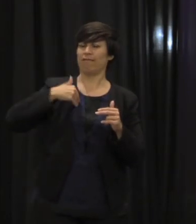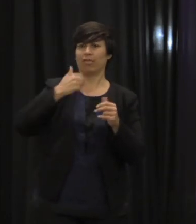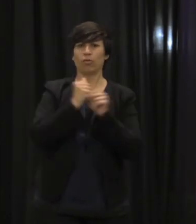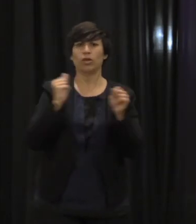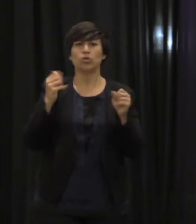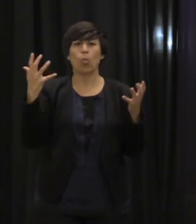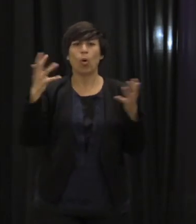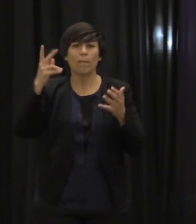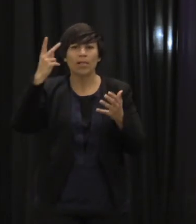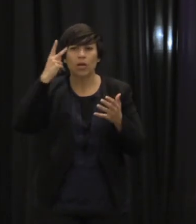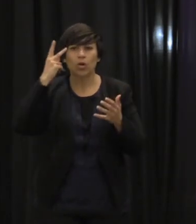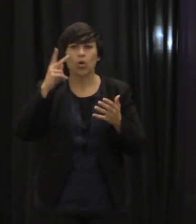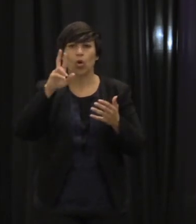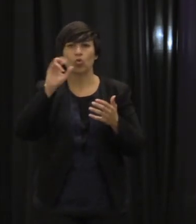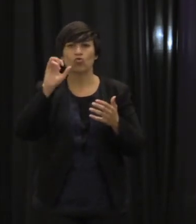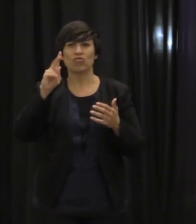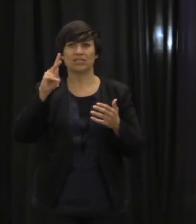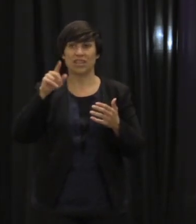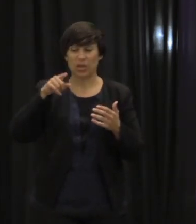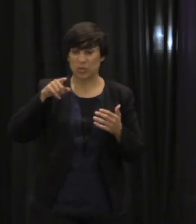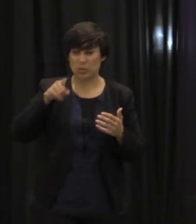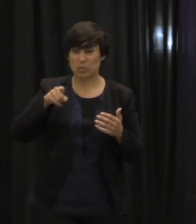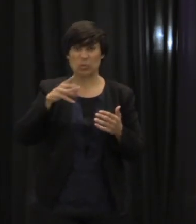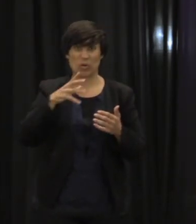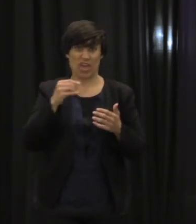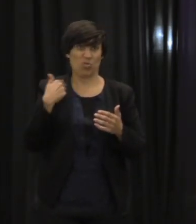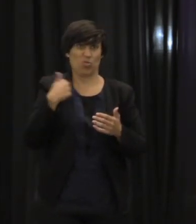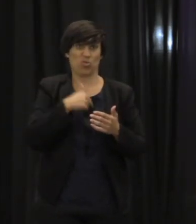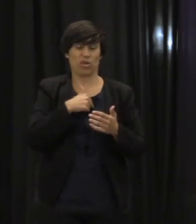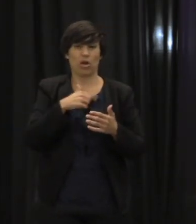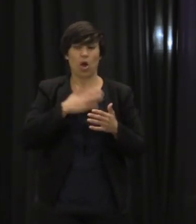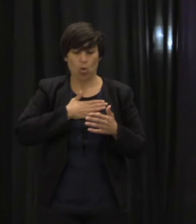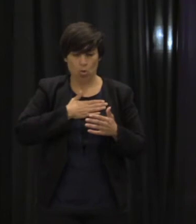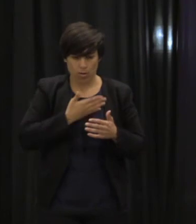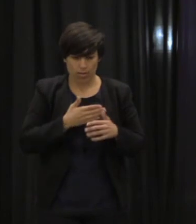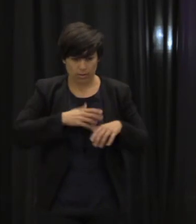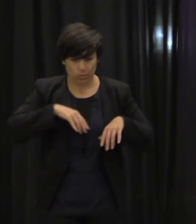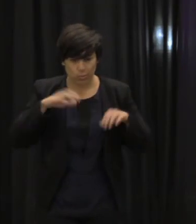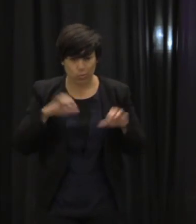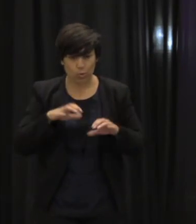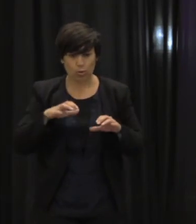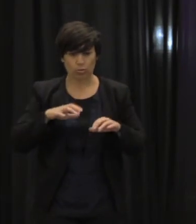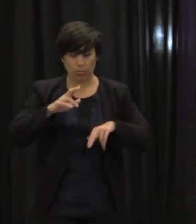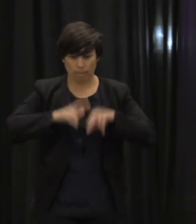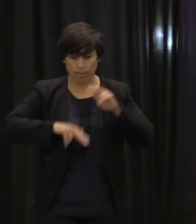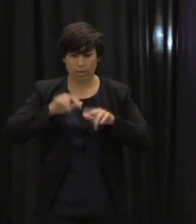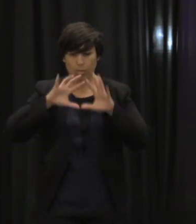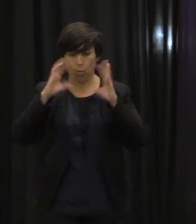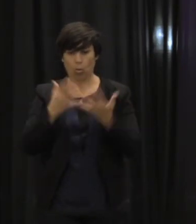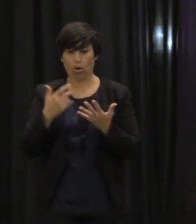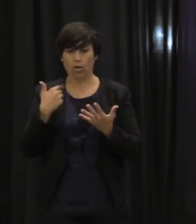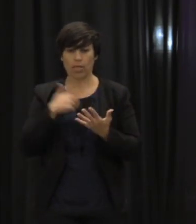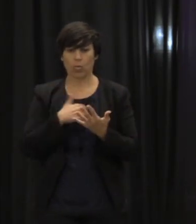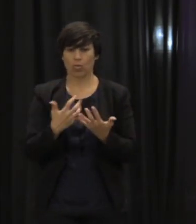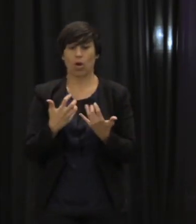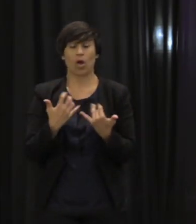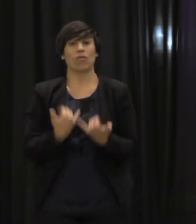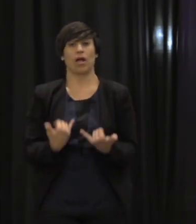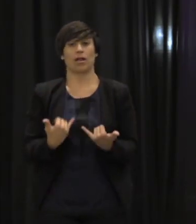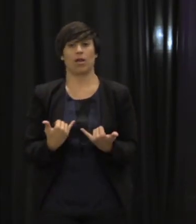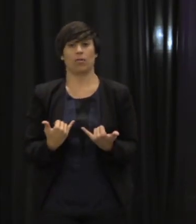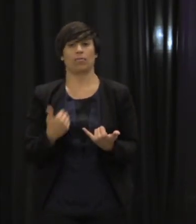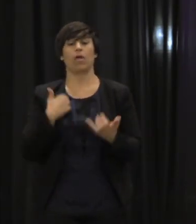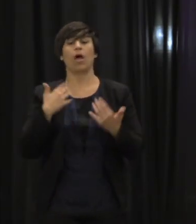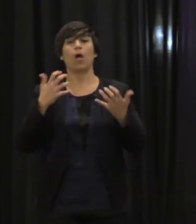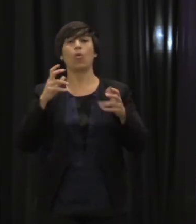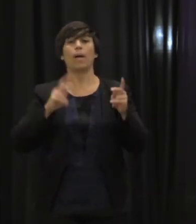that we are willing to take to start building the things and the world that we want right now? I want